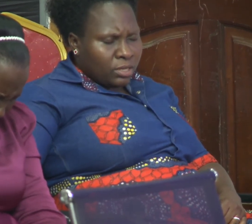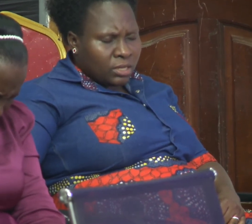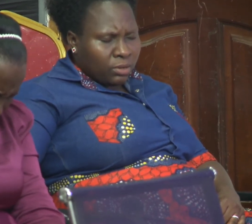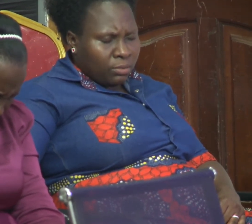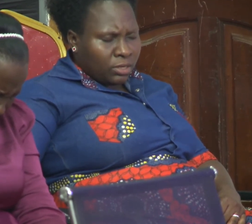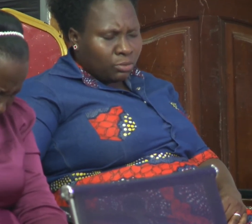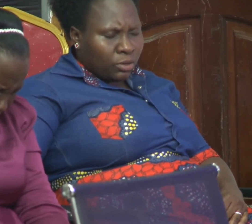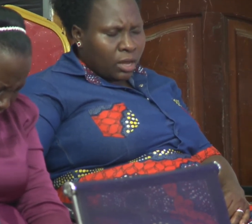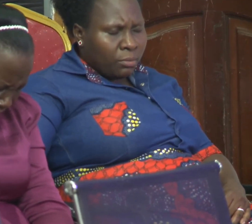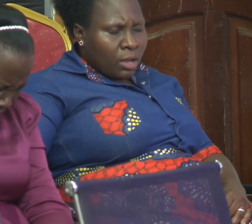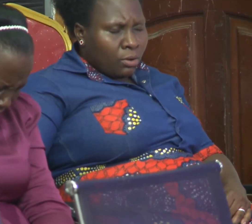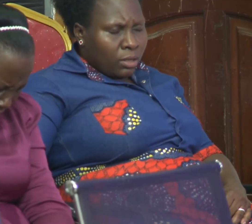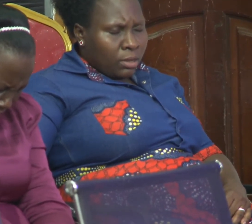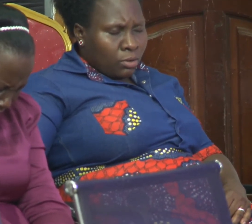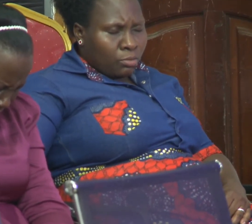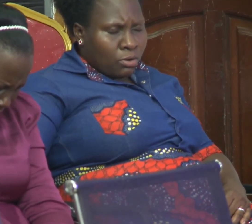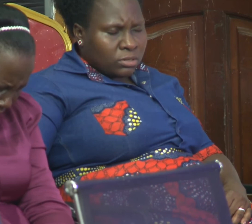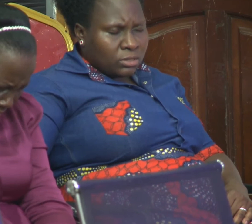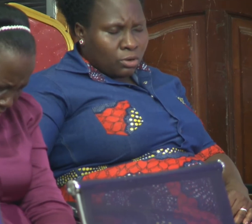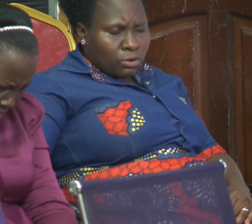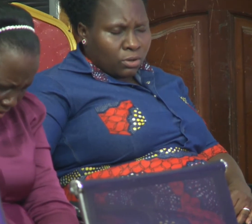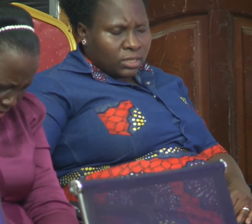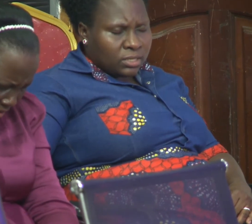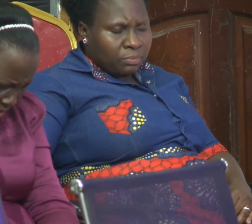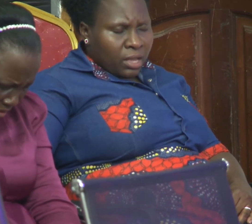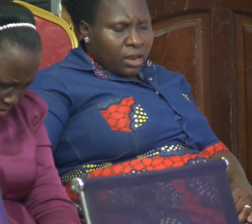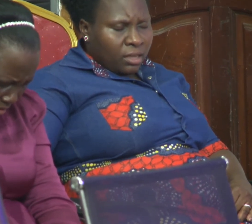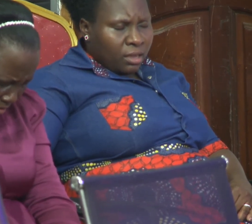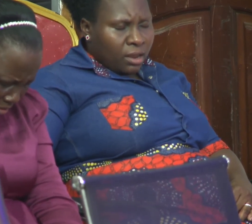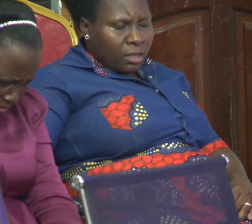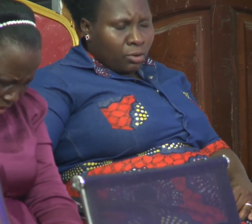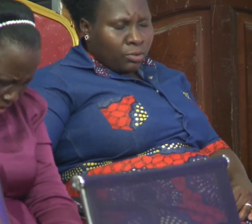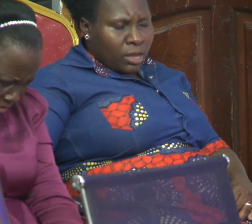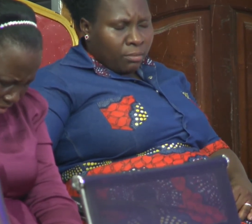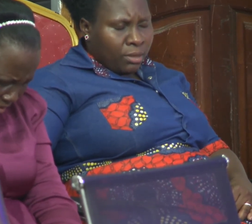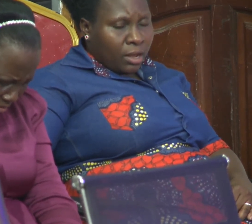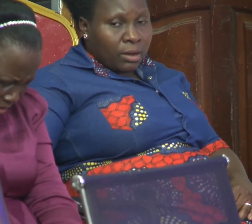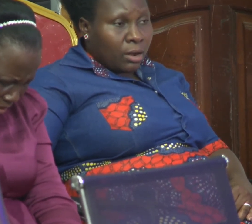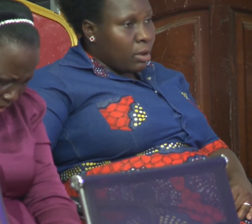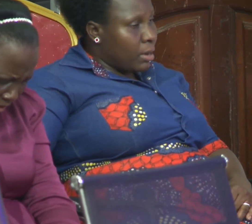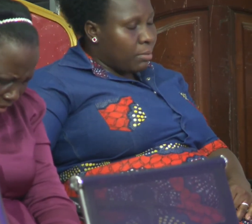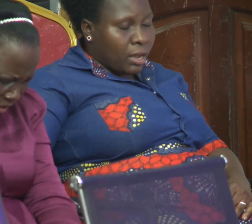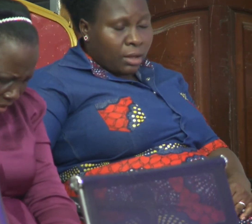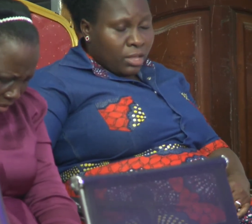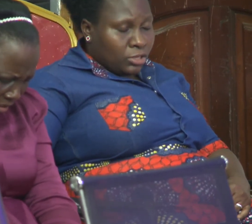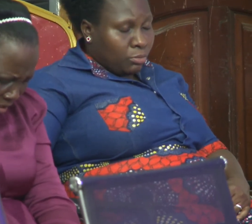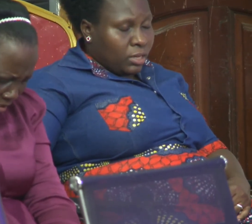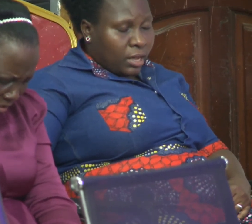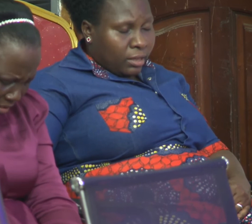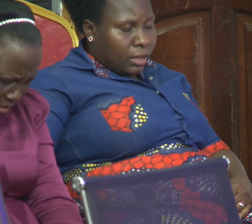bwe. Ate naffe bikole mu bulamu bwaffe. Omwoyo omutukuvu tomulekanga. Muyamba okukuza abaana